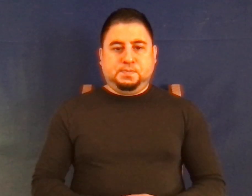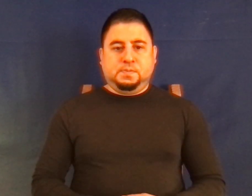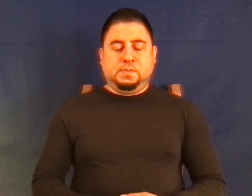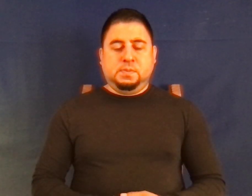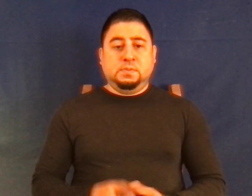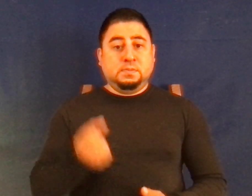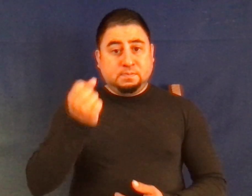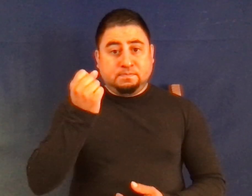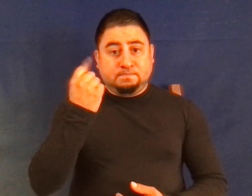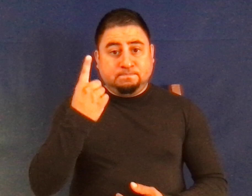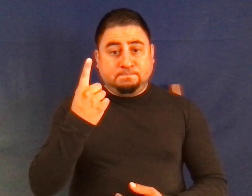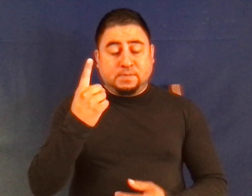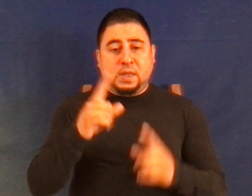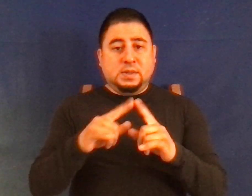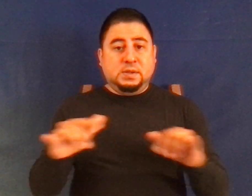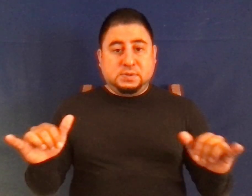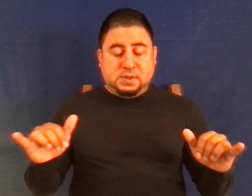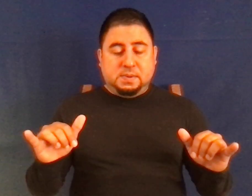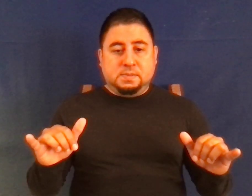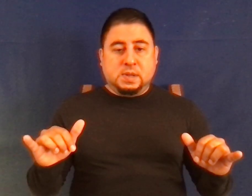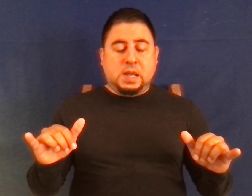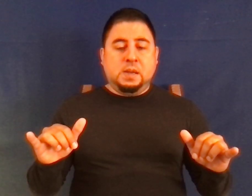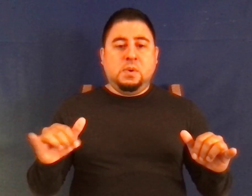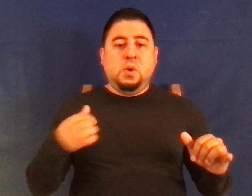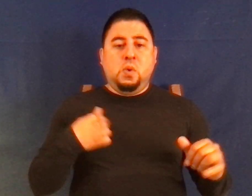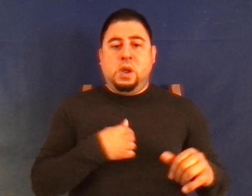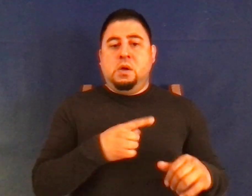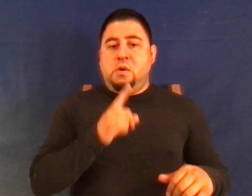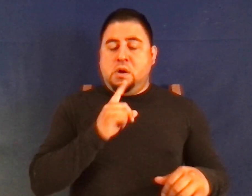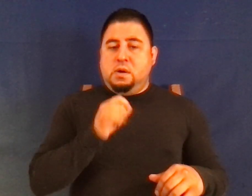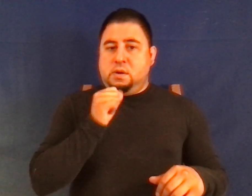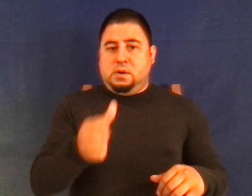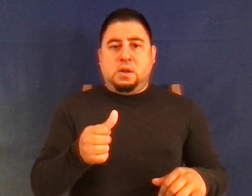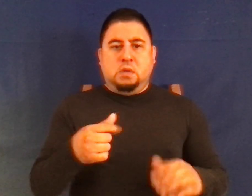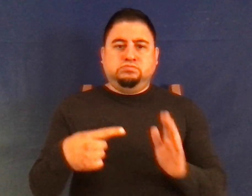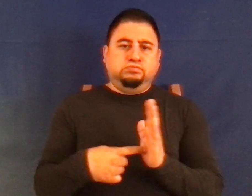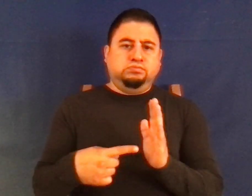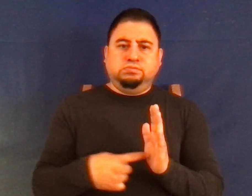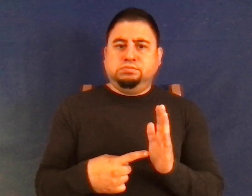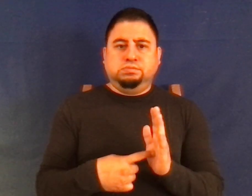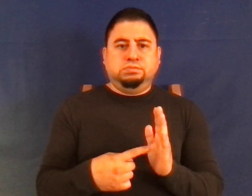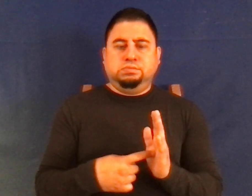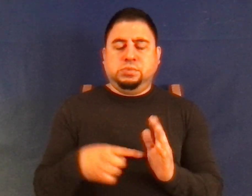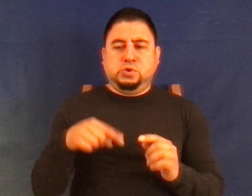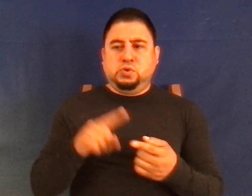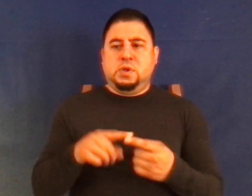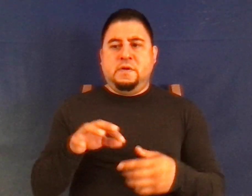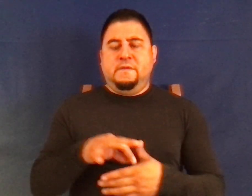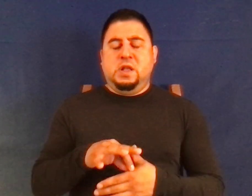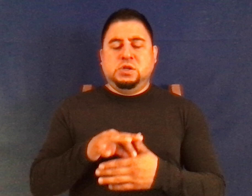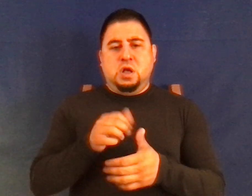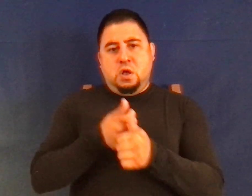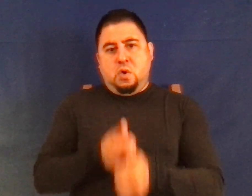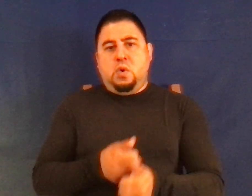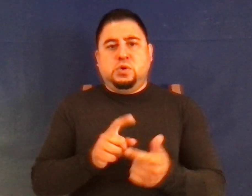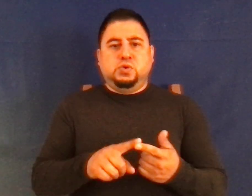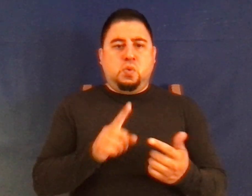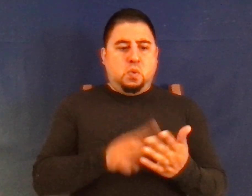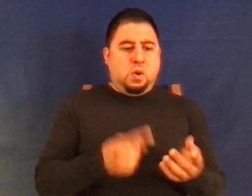Consequently, brothers and sisters, we are not debtors in the flesh to live according to the flesh.